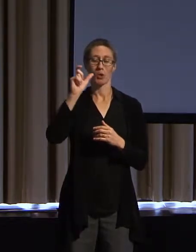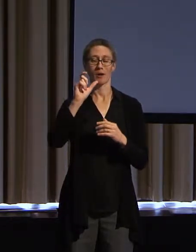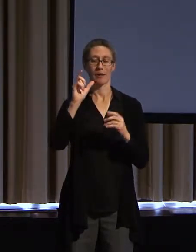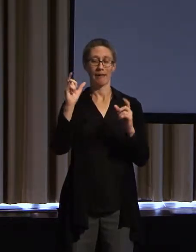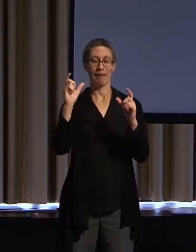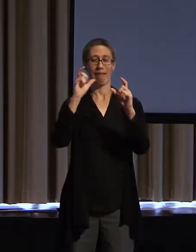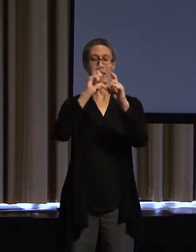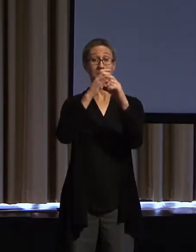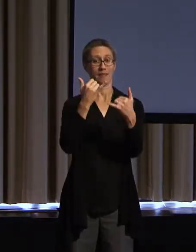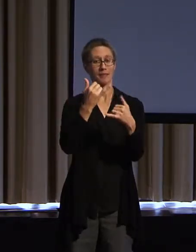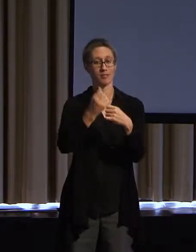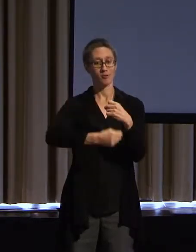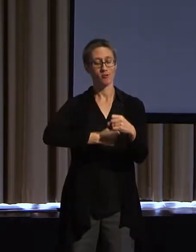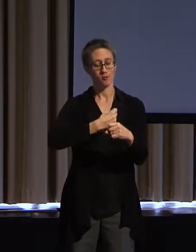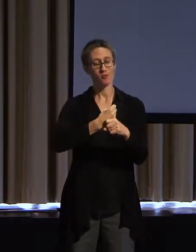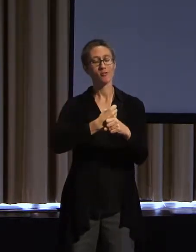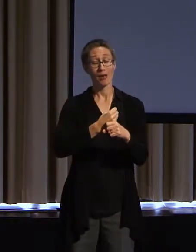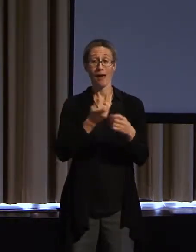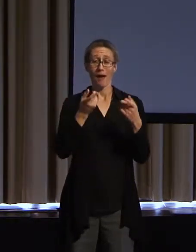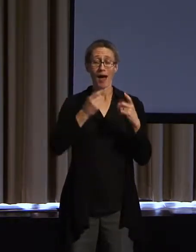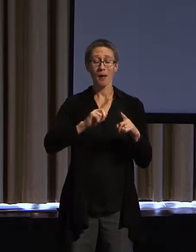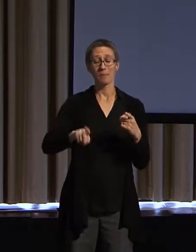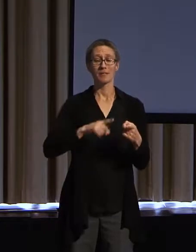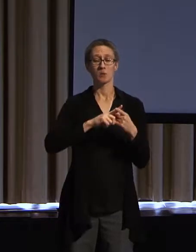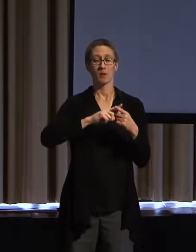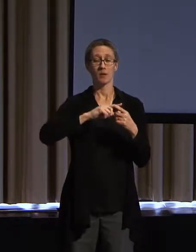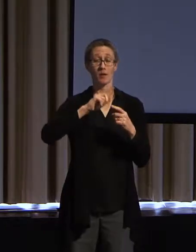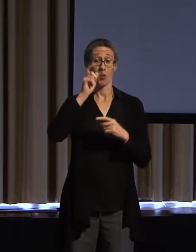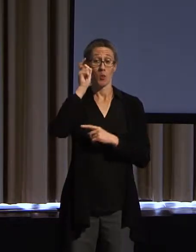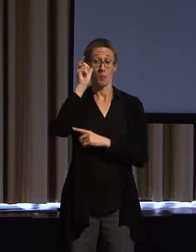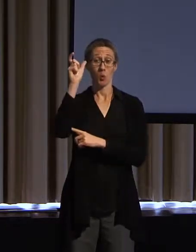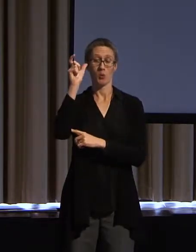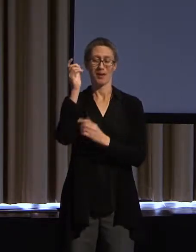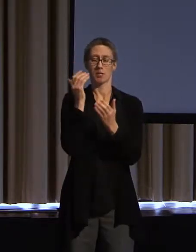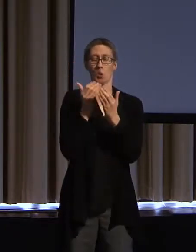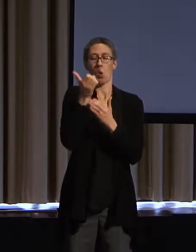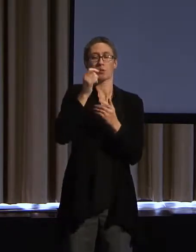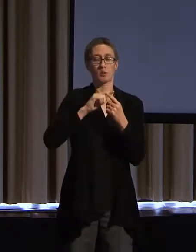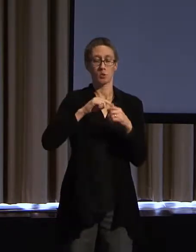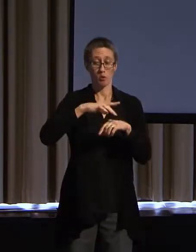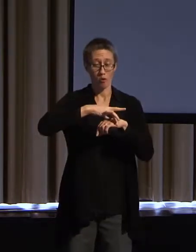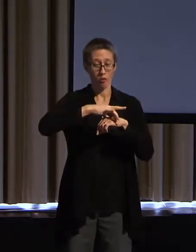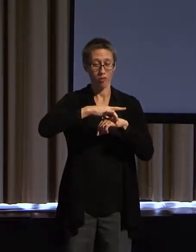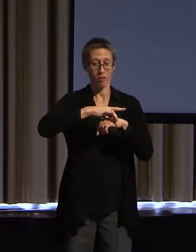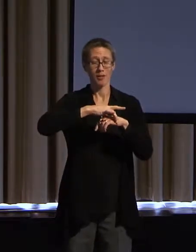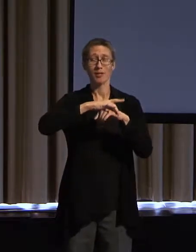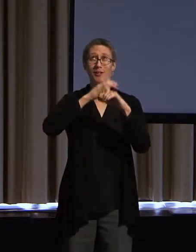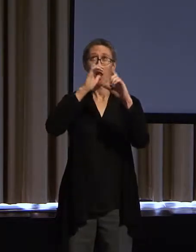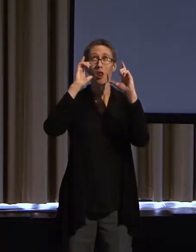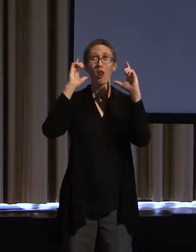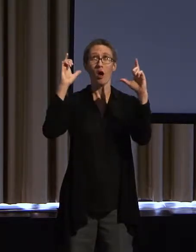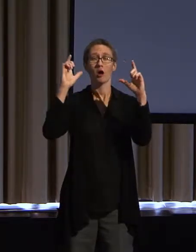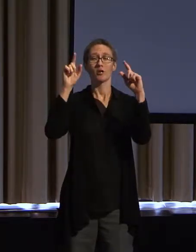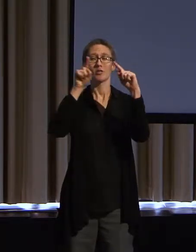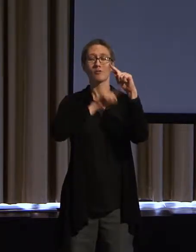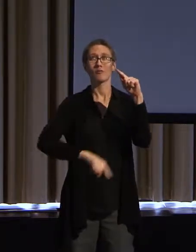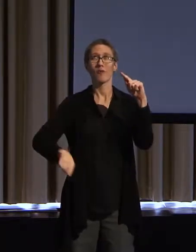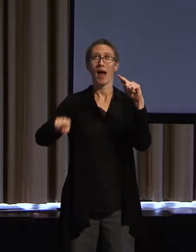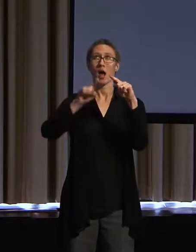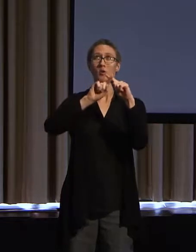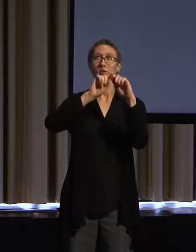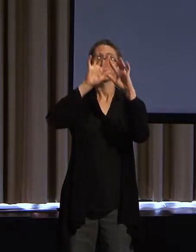is occurring when the moon is positioned closest to the earth. Large and round, she fills the sky, and slowly, the creeping shadow of the